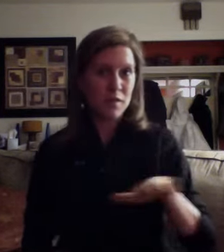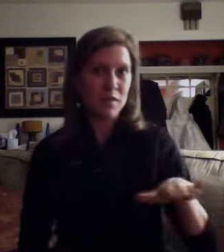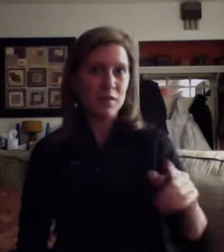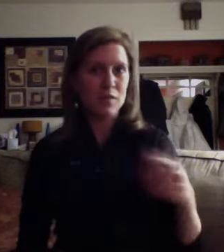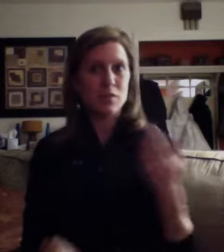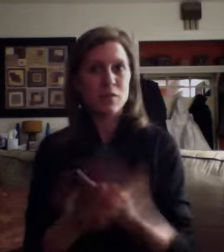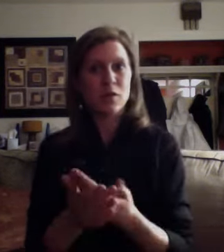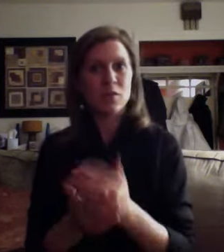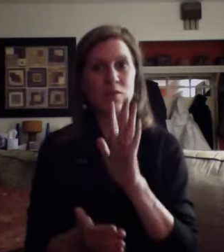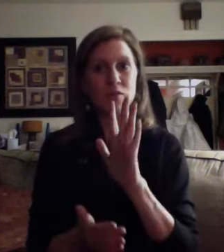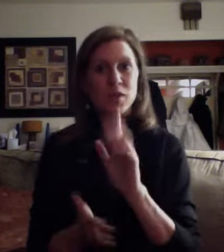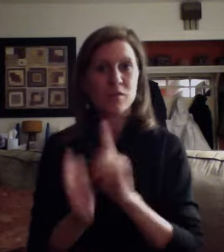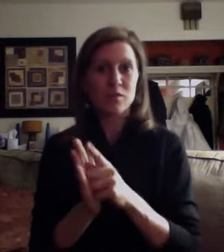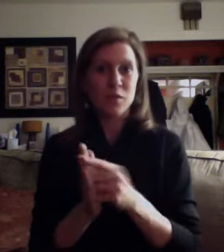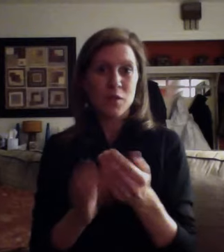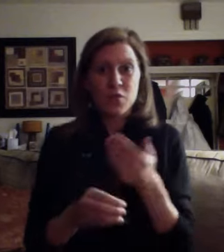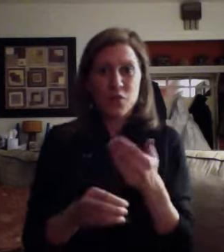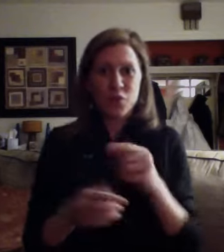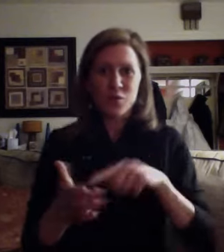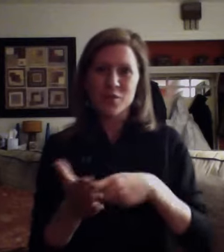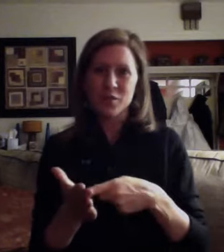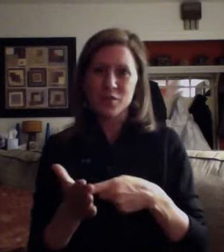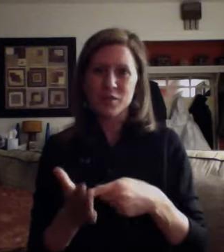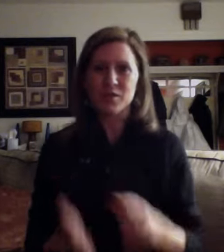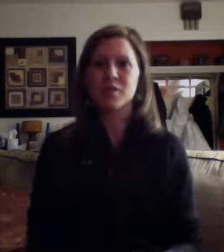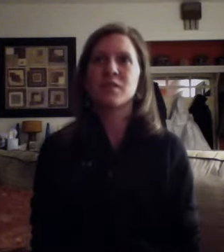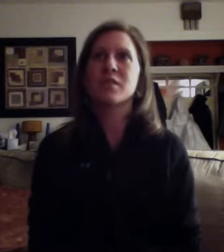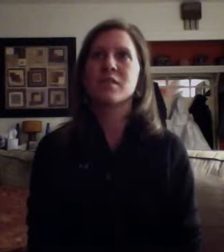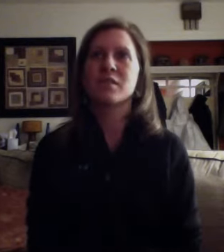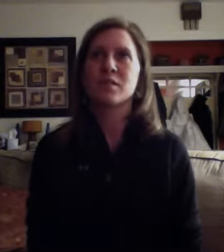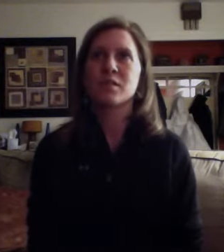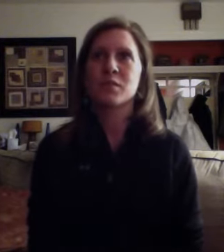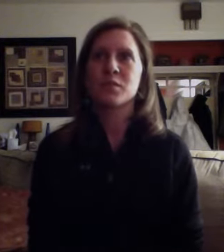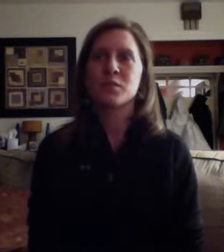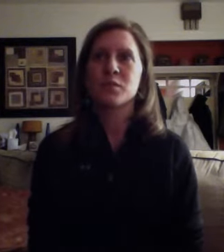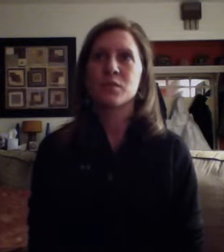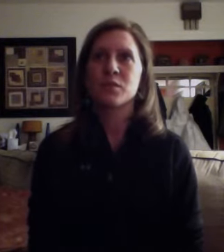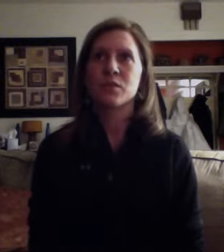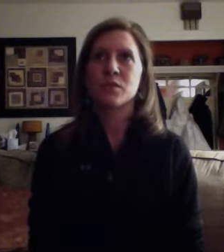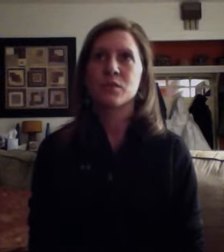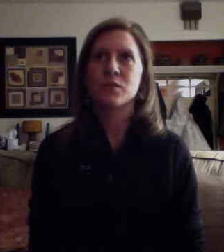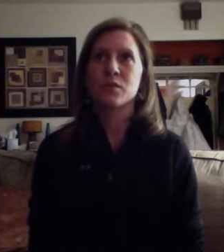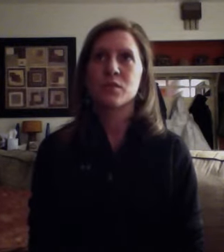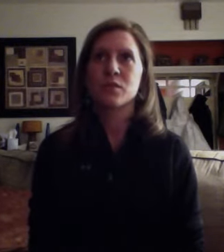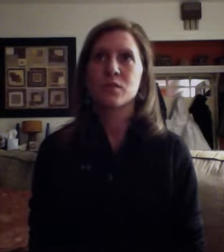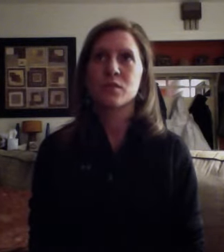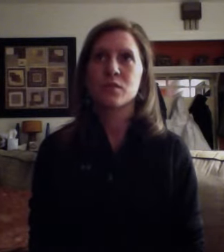So I need volunteers to take up, I need 2 candle bearers, and I need a person to take up my lectionary.